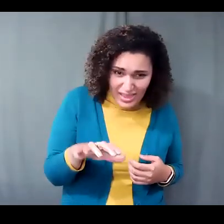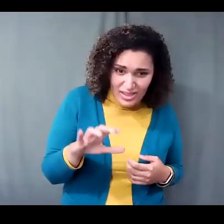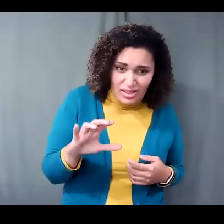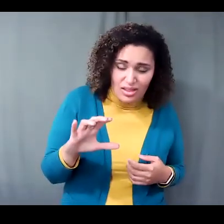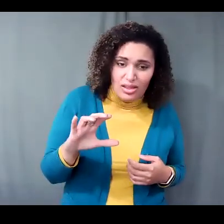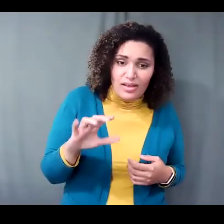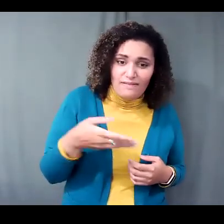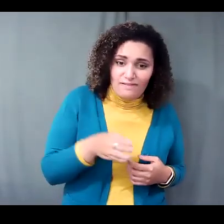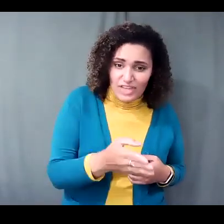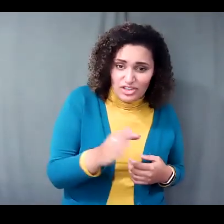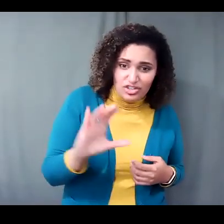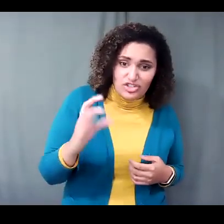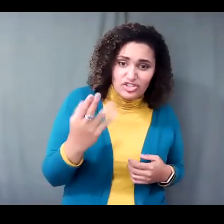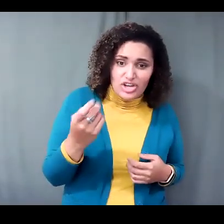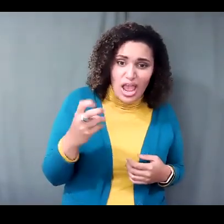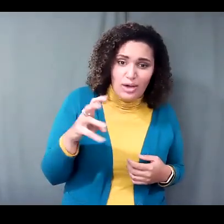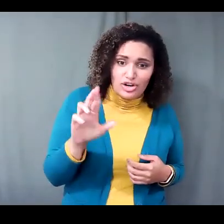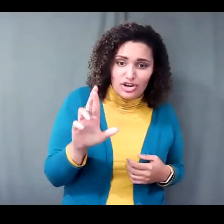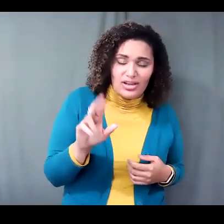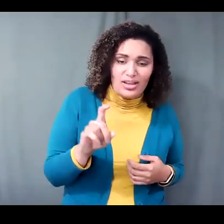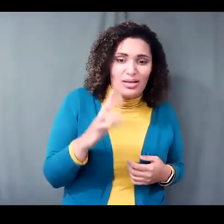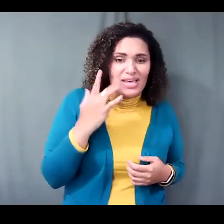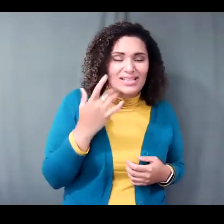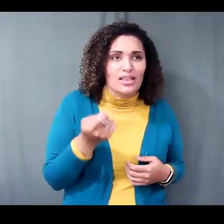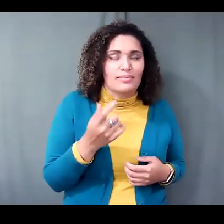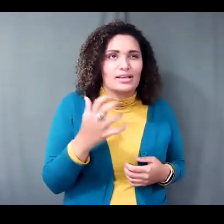We are still sticking with all of our super,